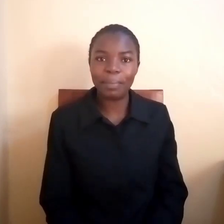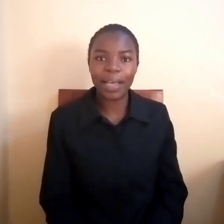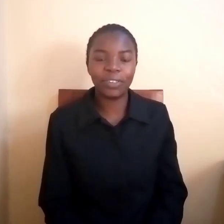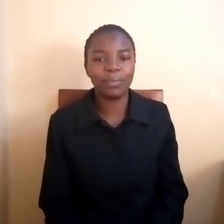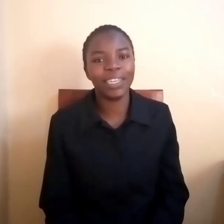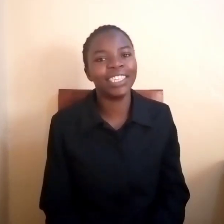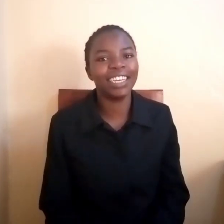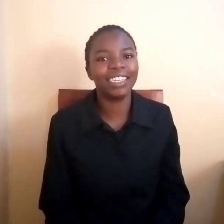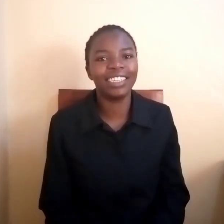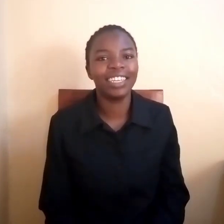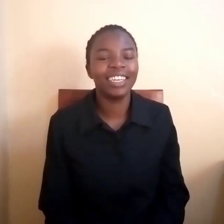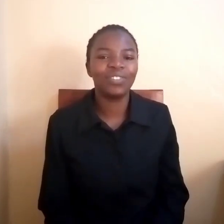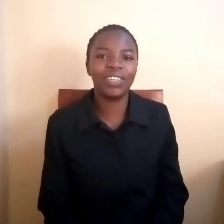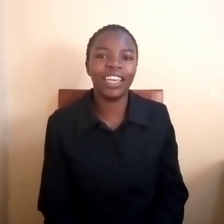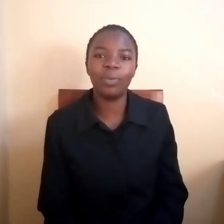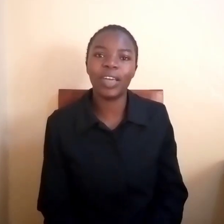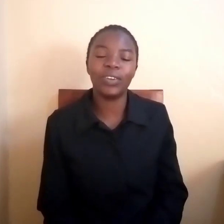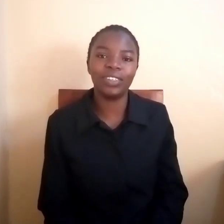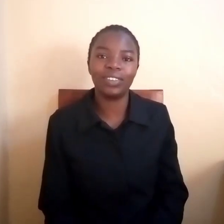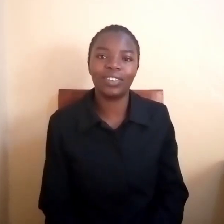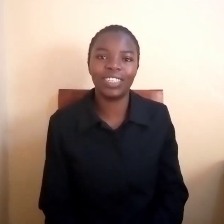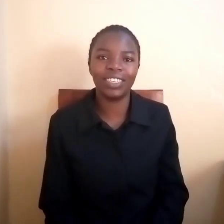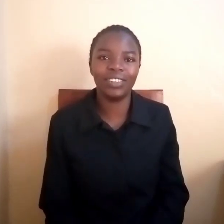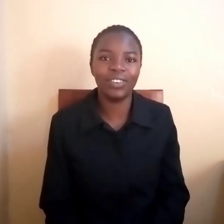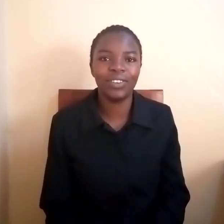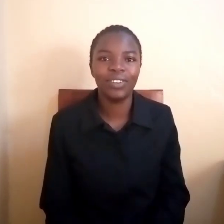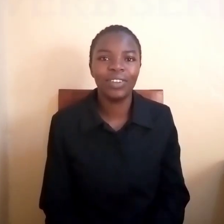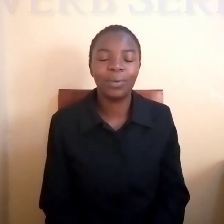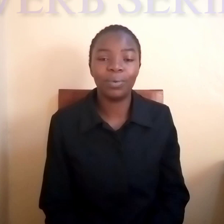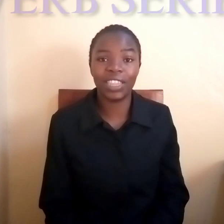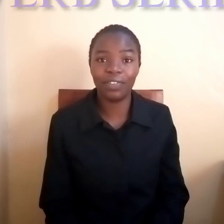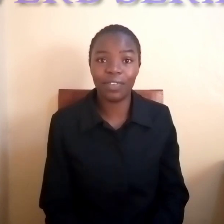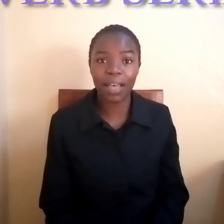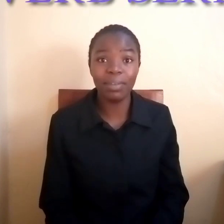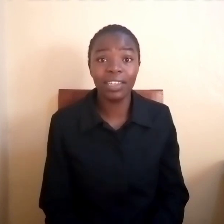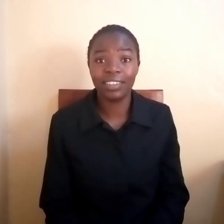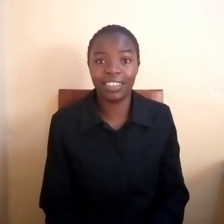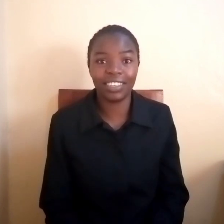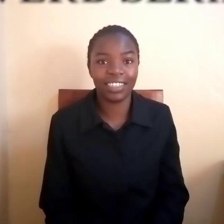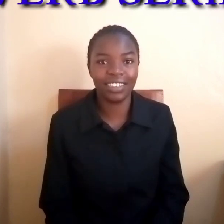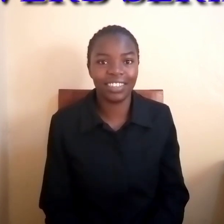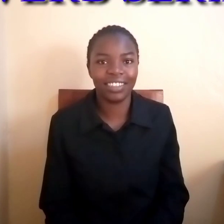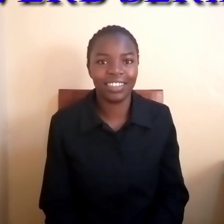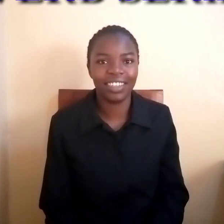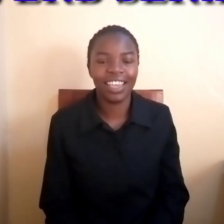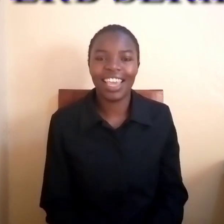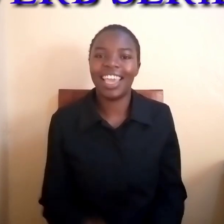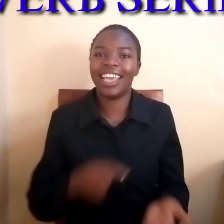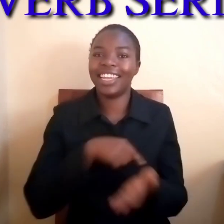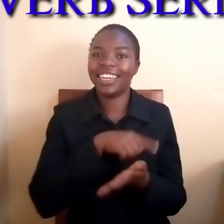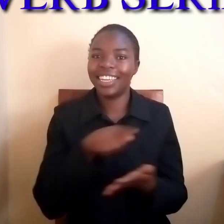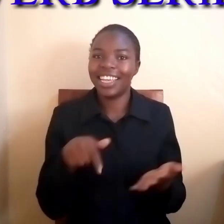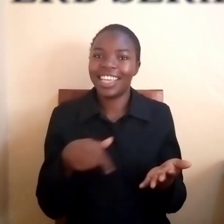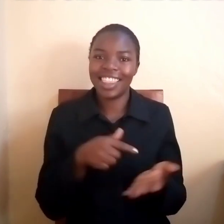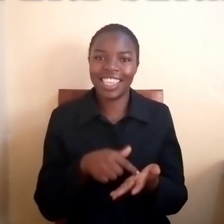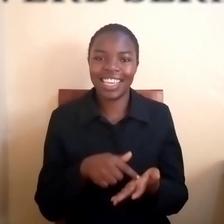Welcome back to my channel. Today we are going to continue with the verb series, and